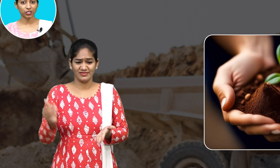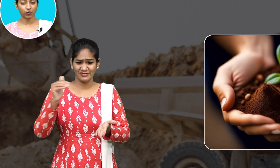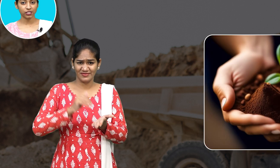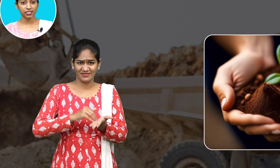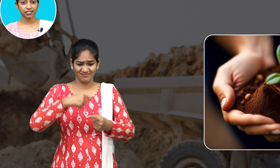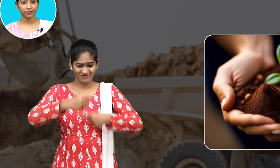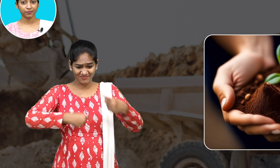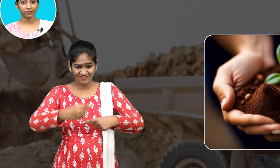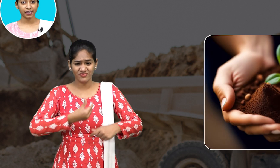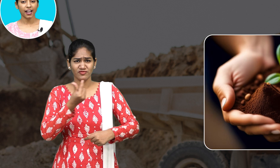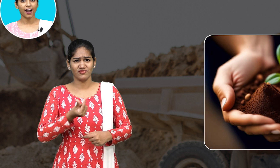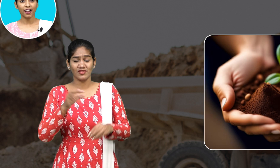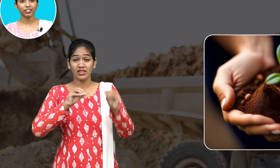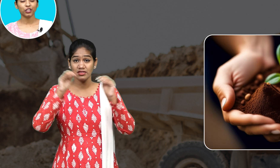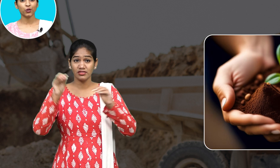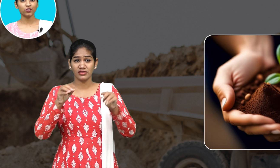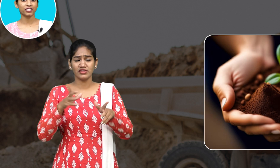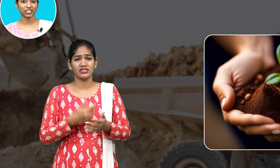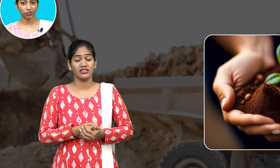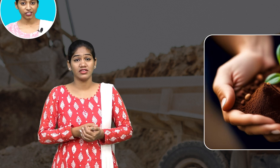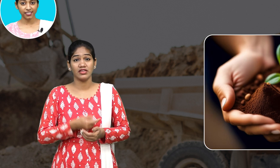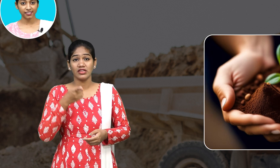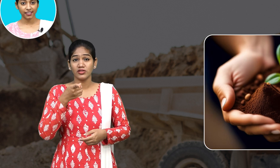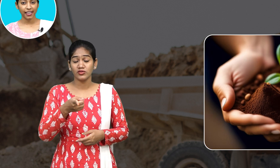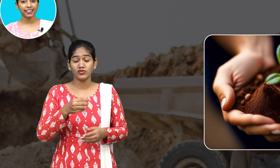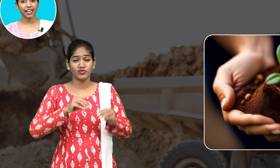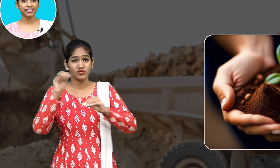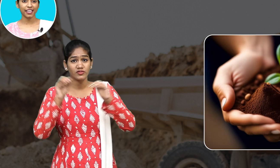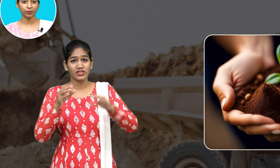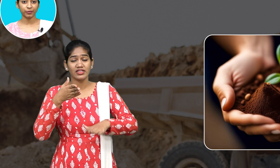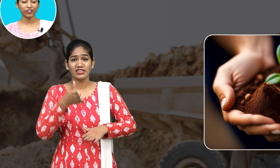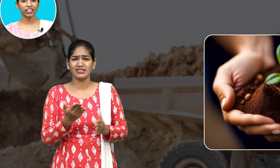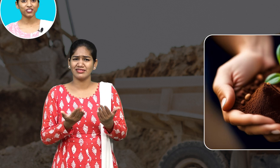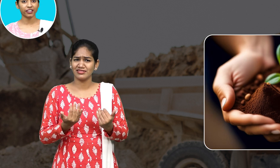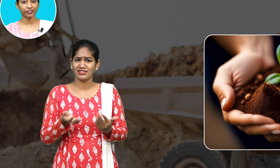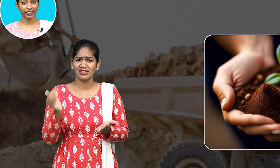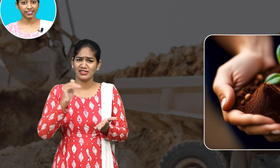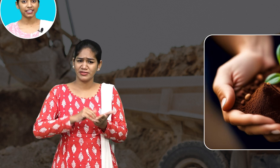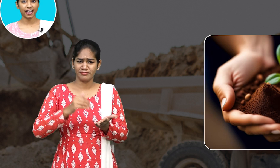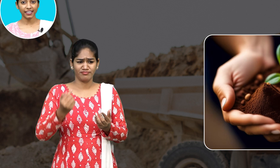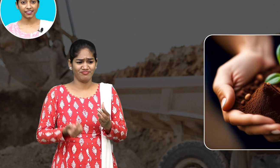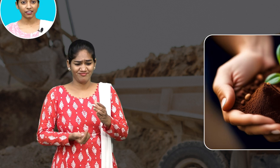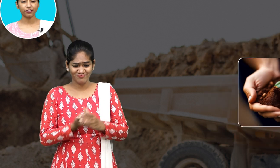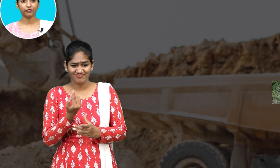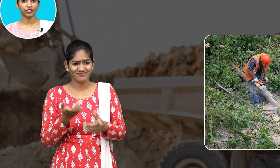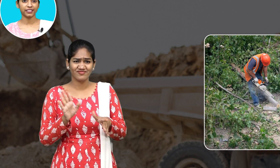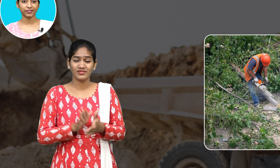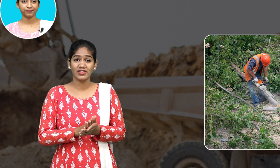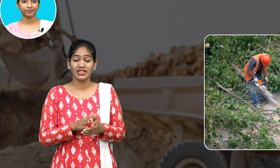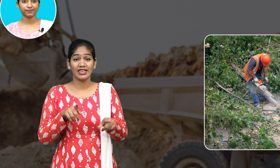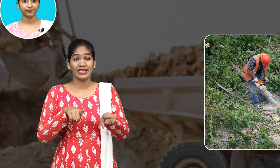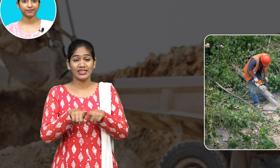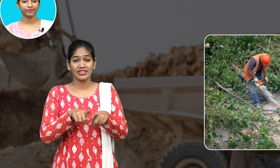Renewable resources are those resources that can be regenerated like wood.